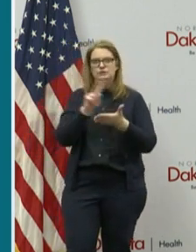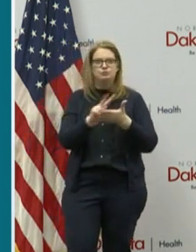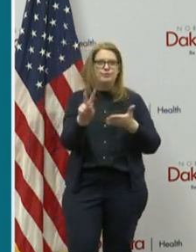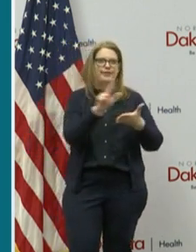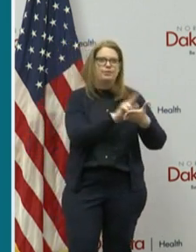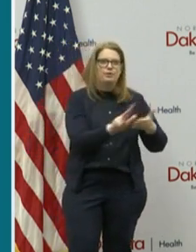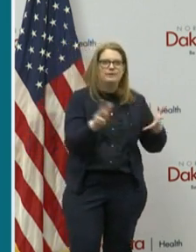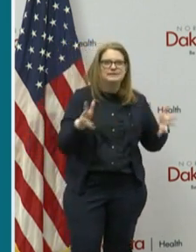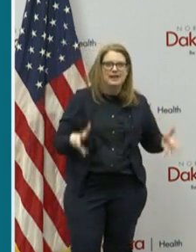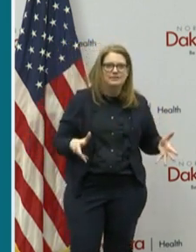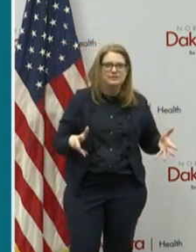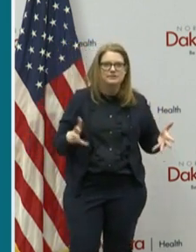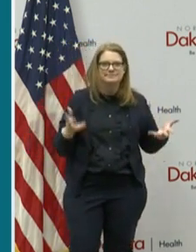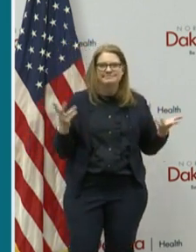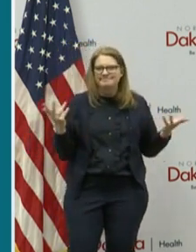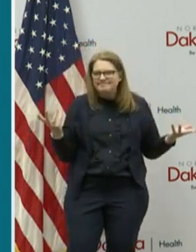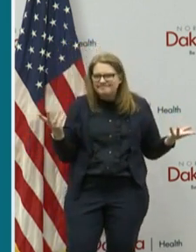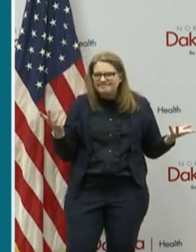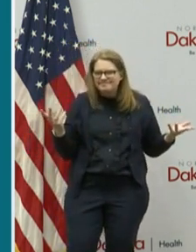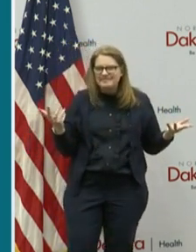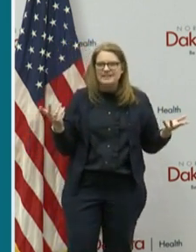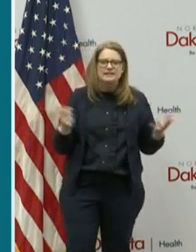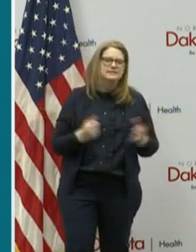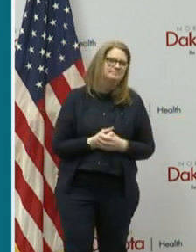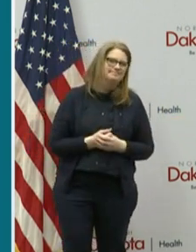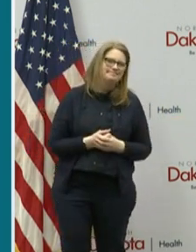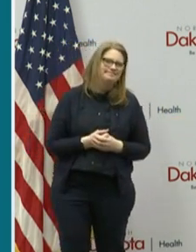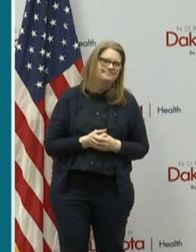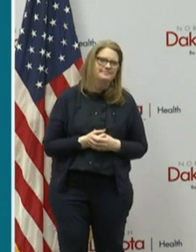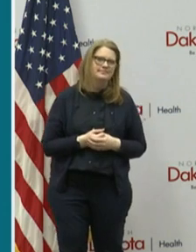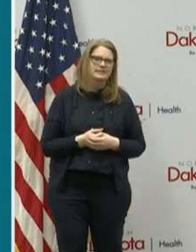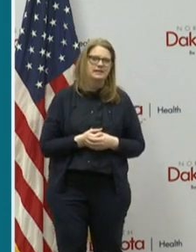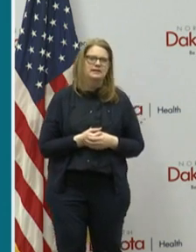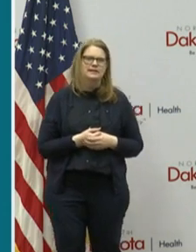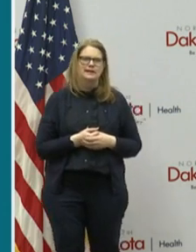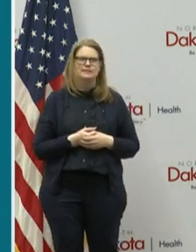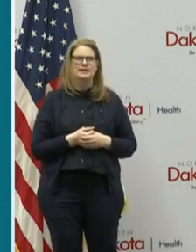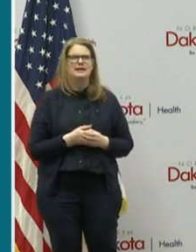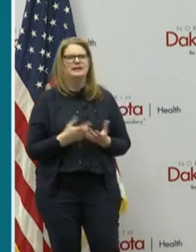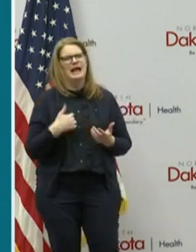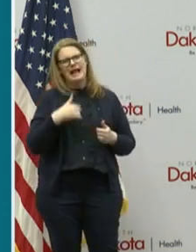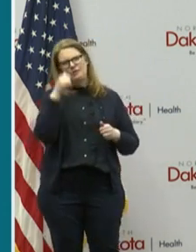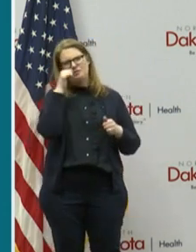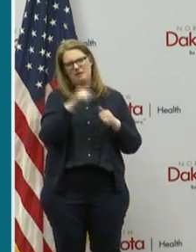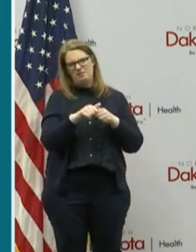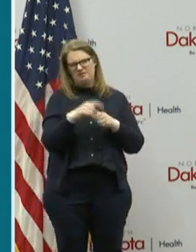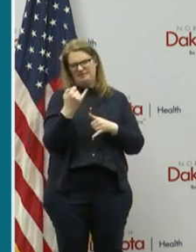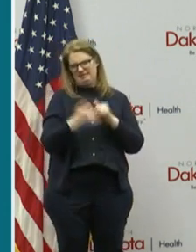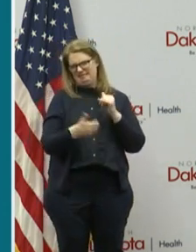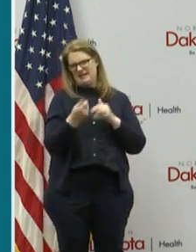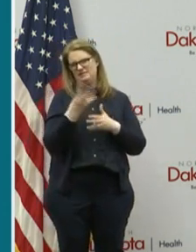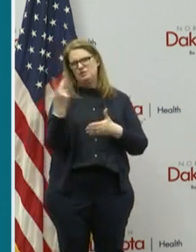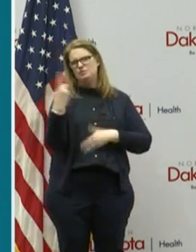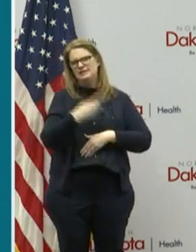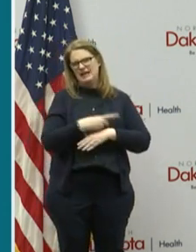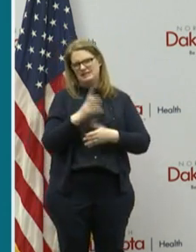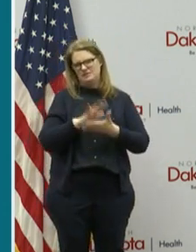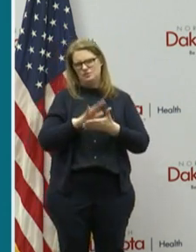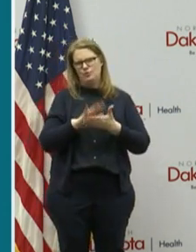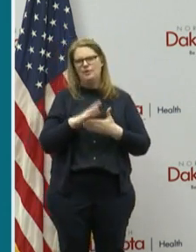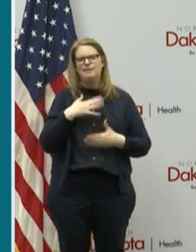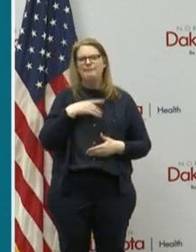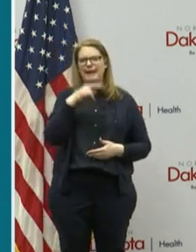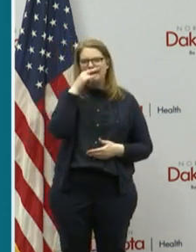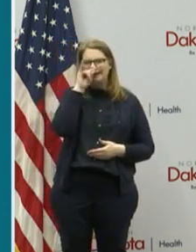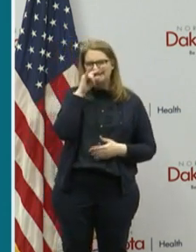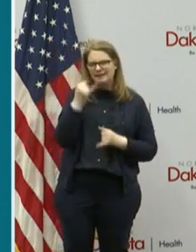left. I'm not so old that I can't remember what my last few days of school like were in the spring, or what my kids' last days of school, but